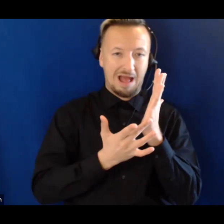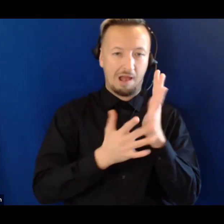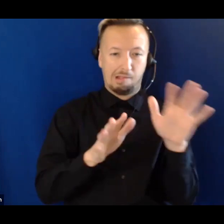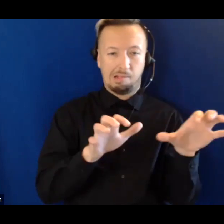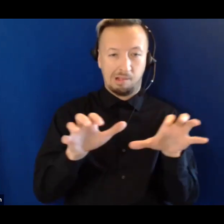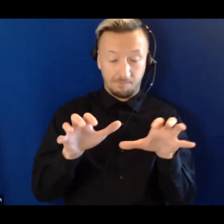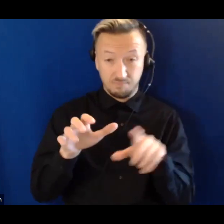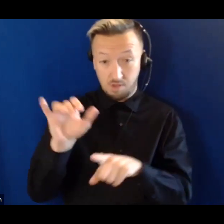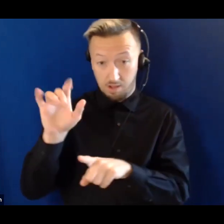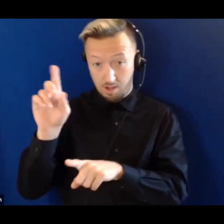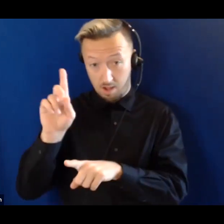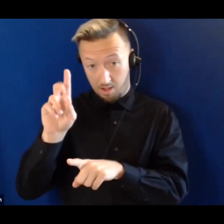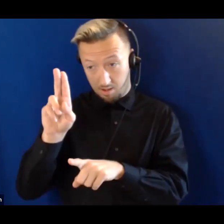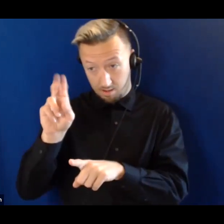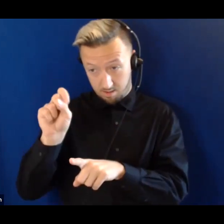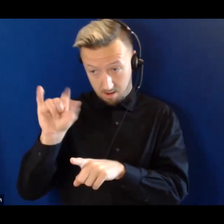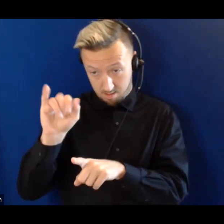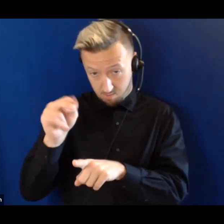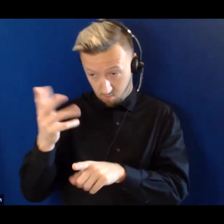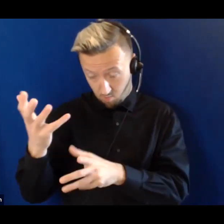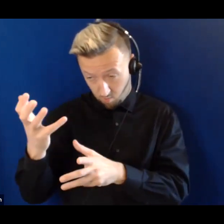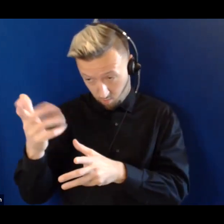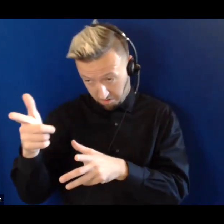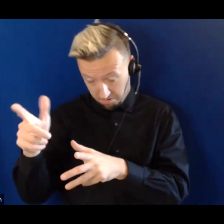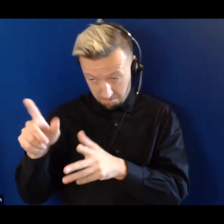Dustin, do you want to jump in at this point?